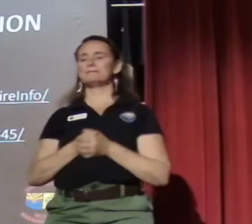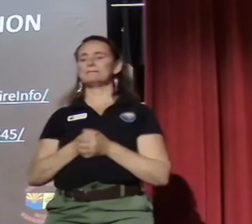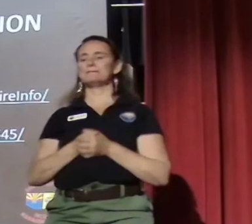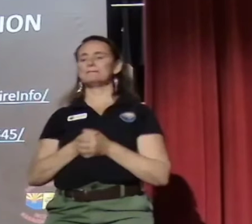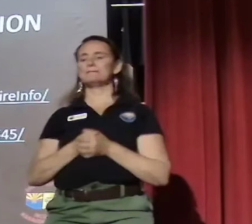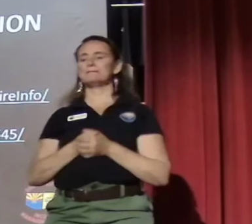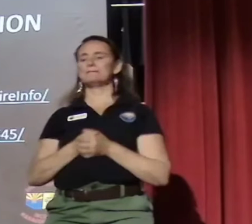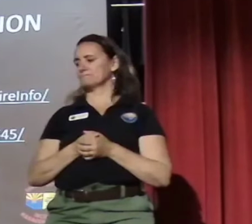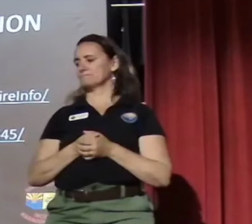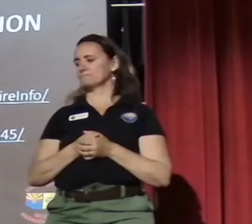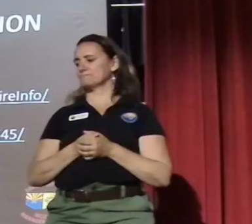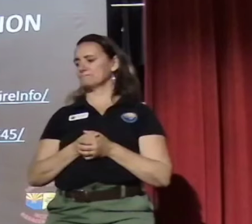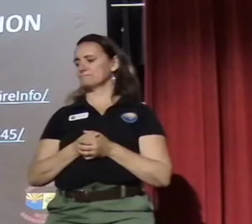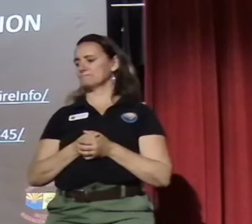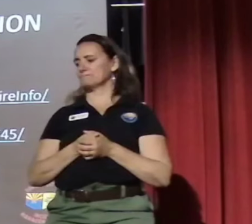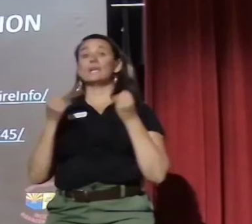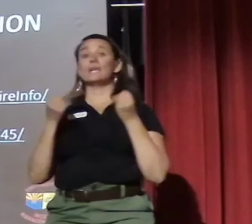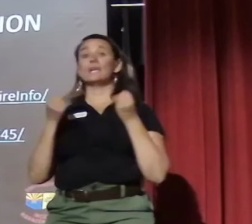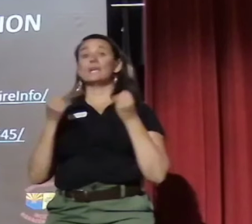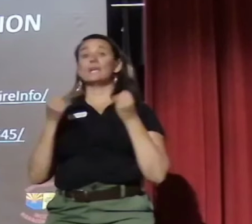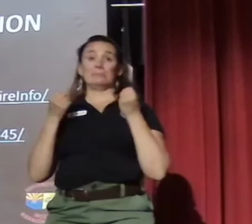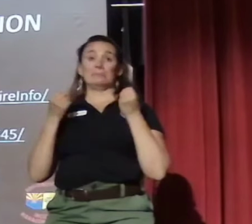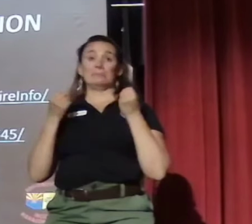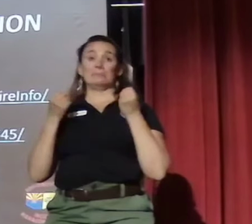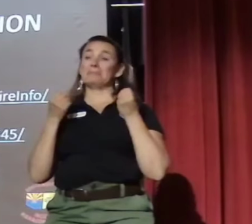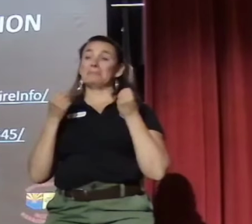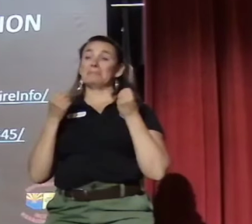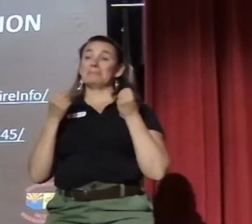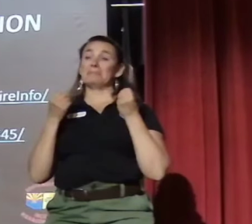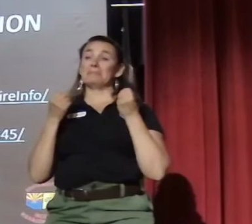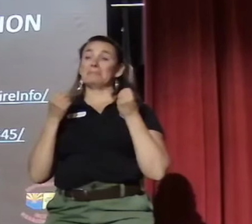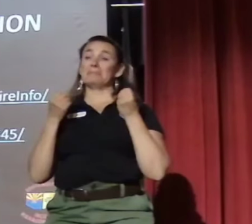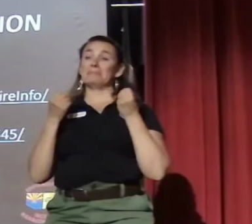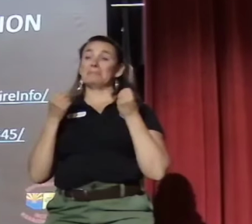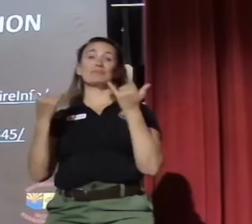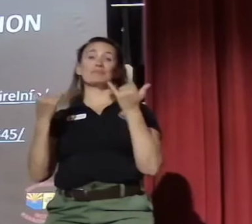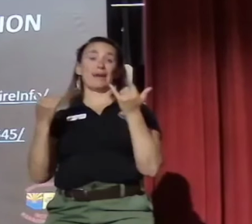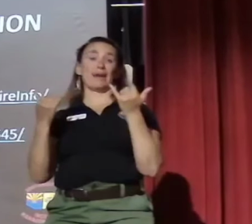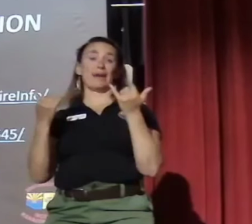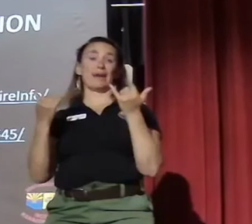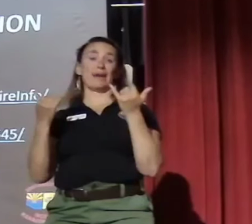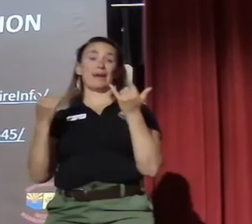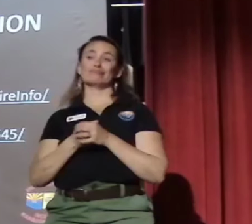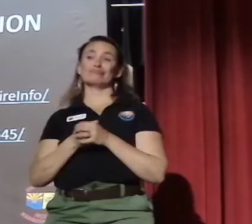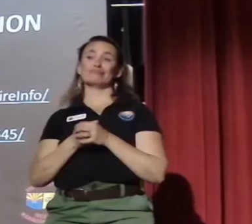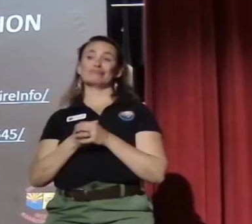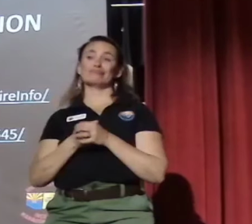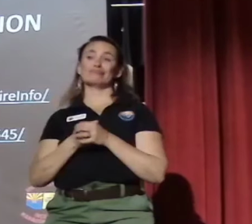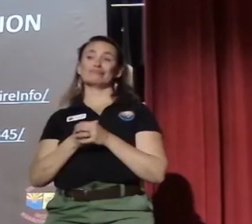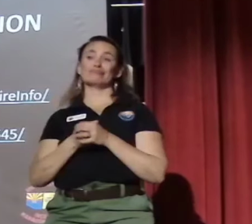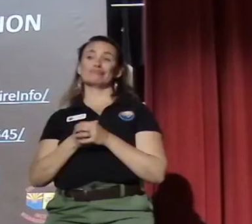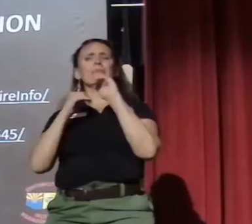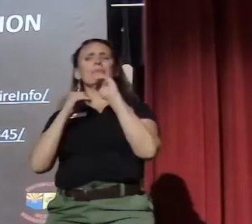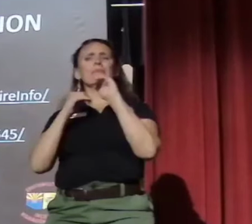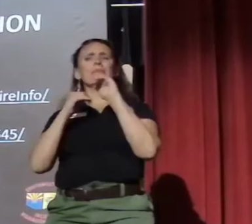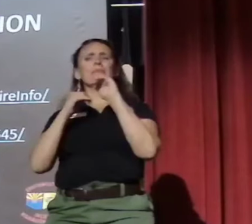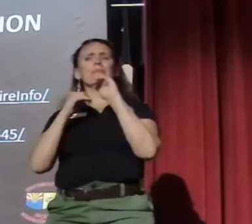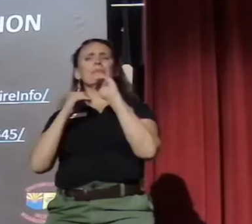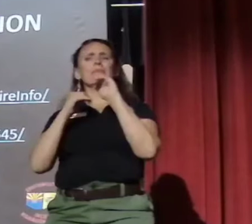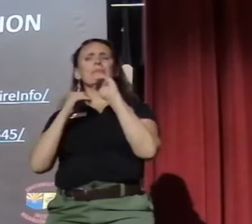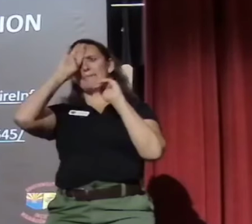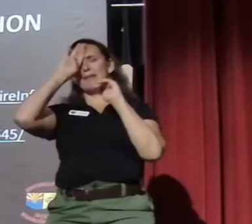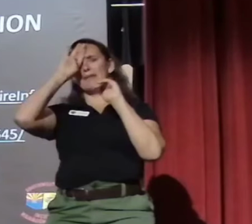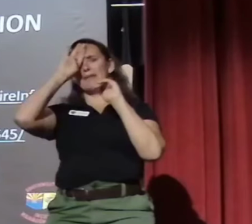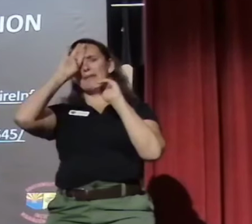there are several going on. We do have limited resources for what we're trying to do. We are focusing